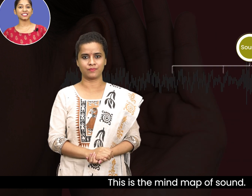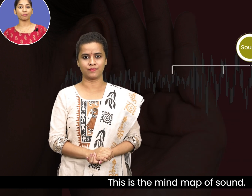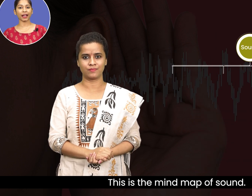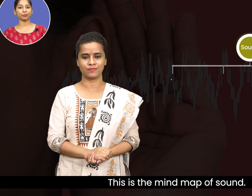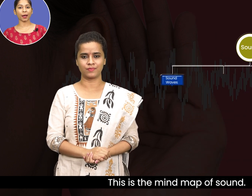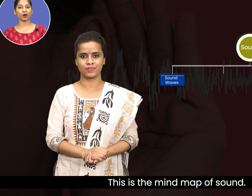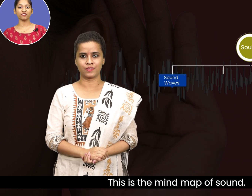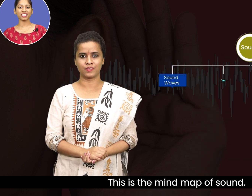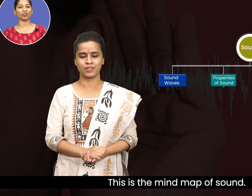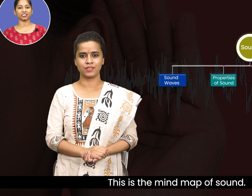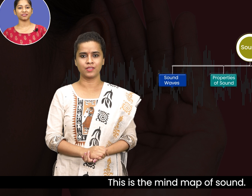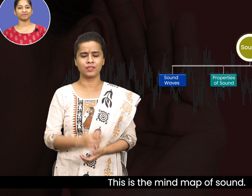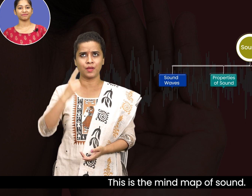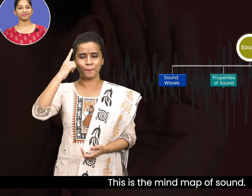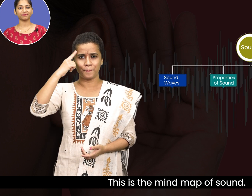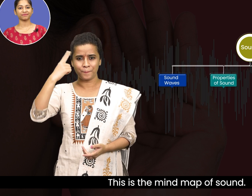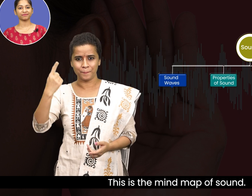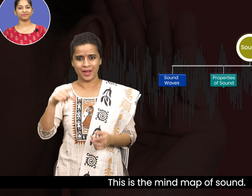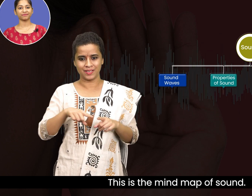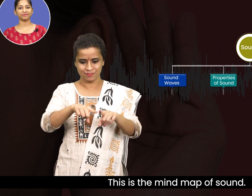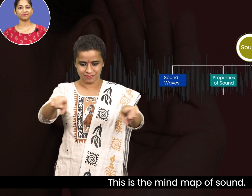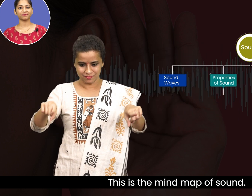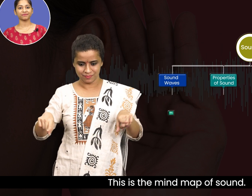This is the mind map of sound.